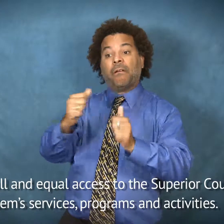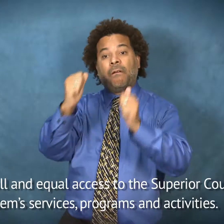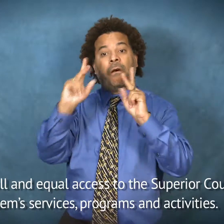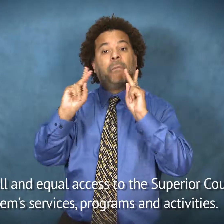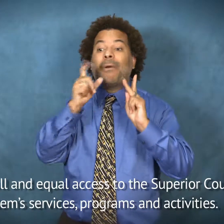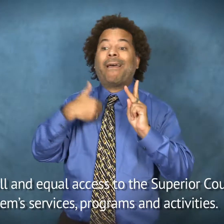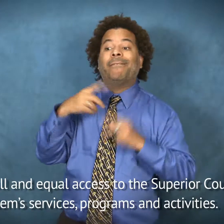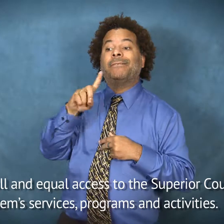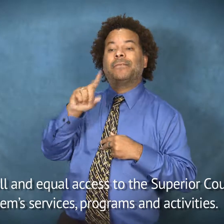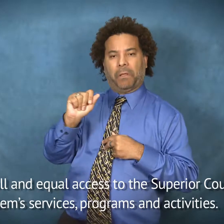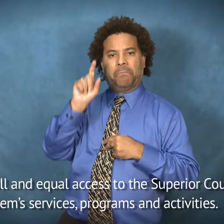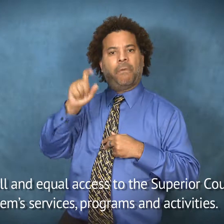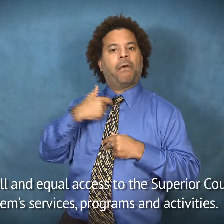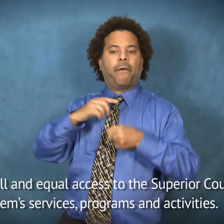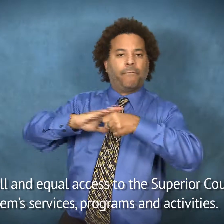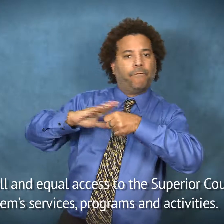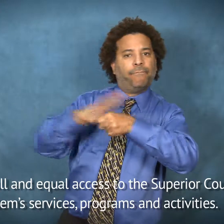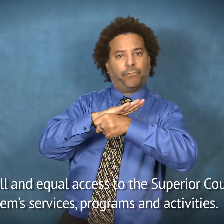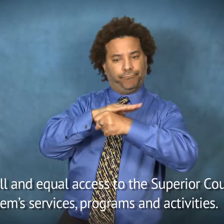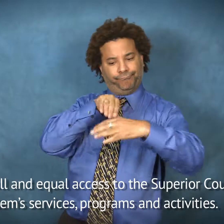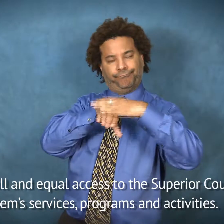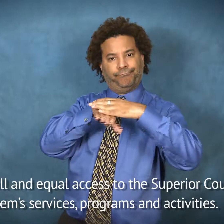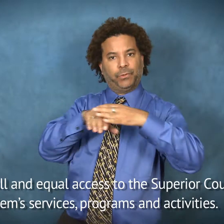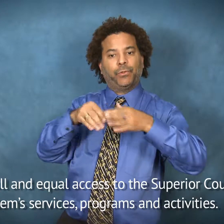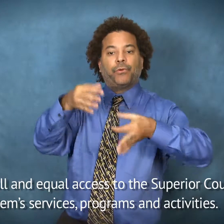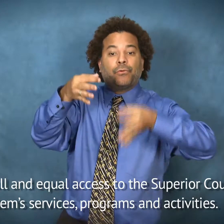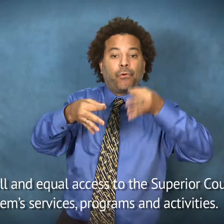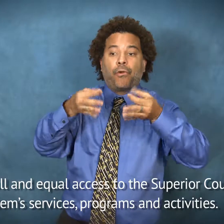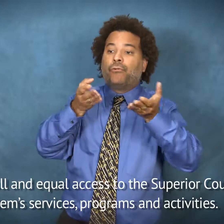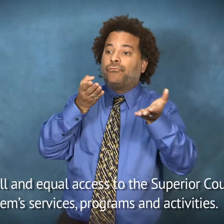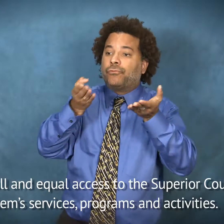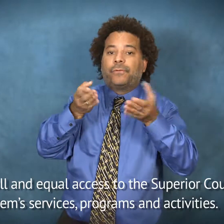equal access to the Superior Court system's services, programs, and activities.